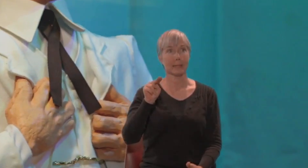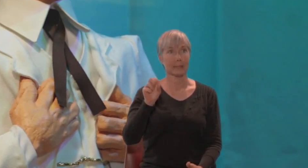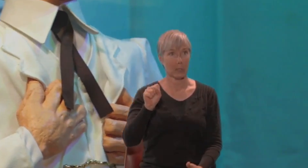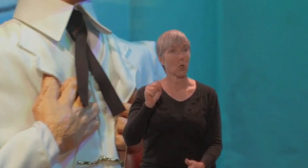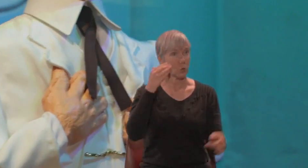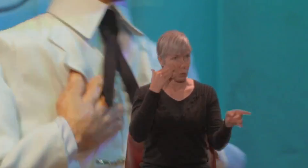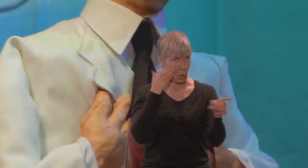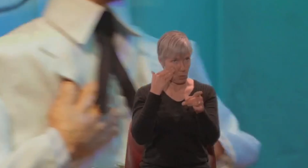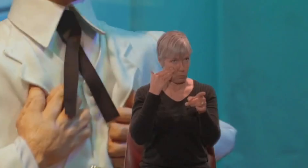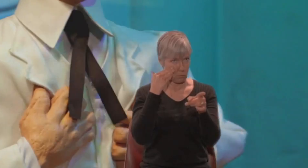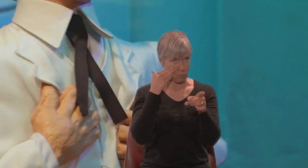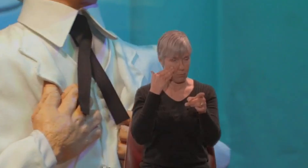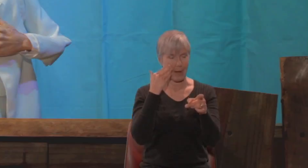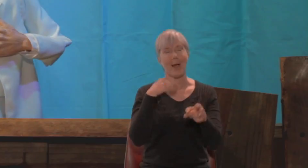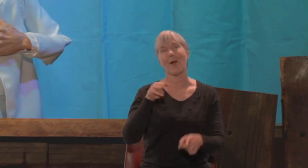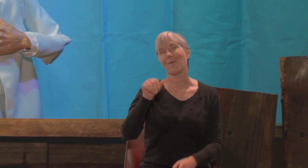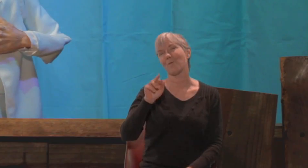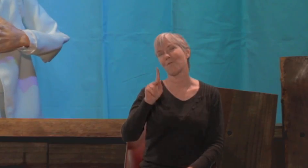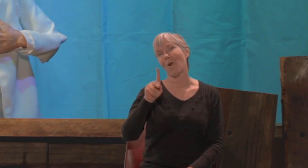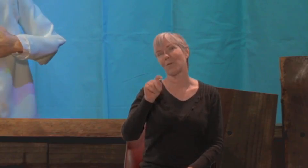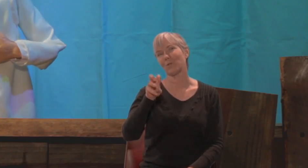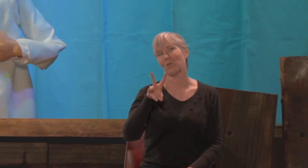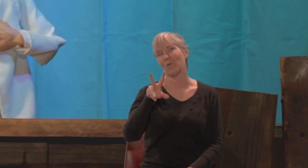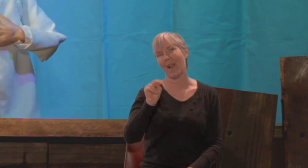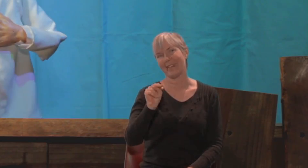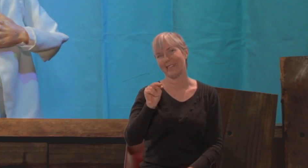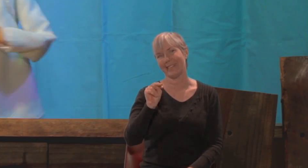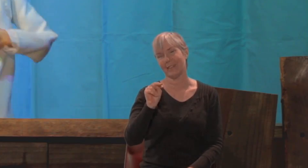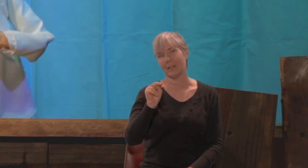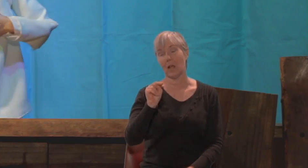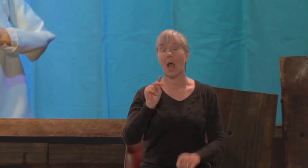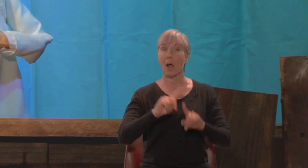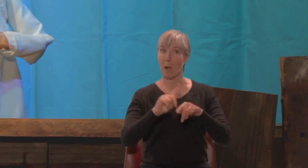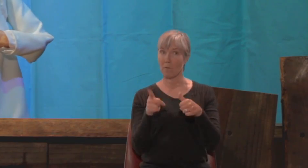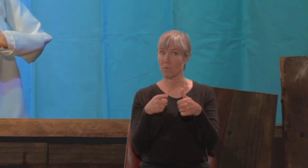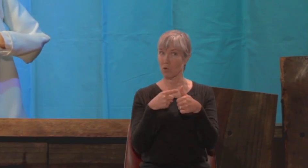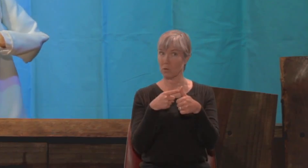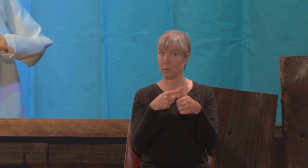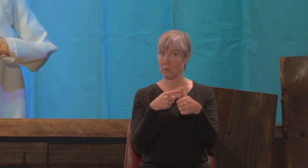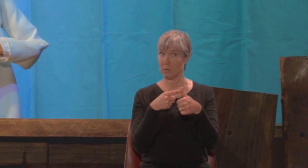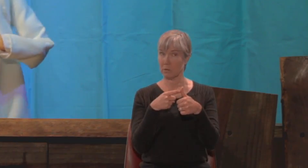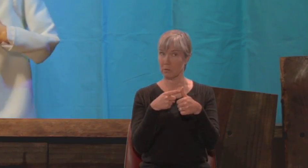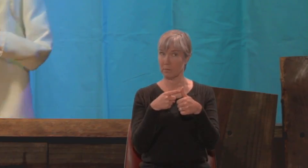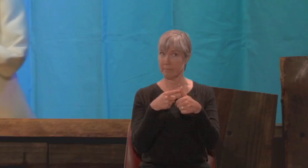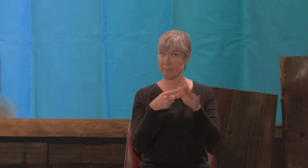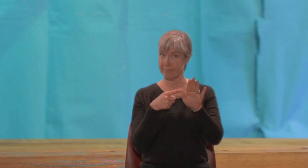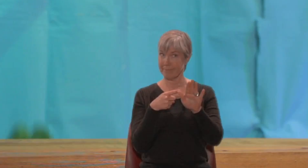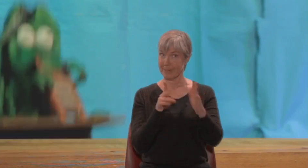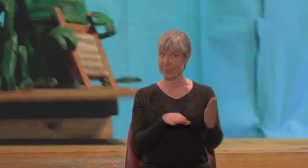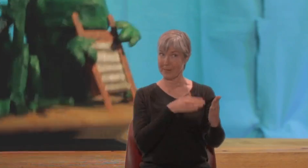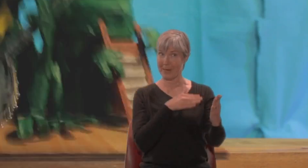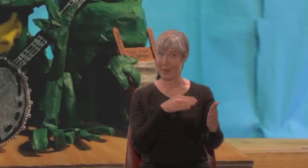name, Mark Twain. But before I go, some singing